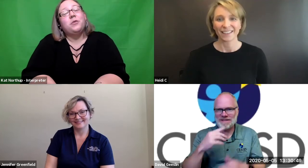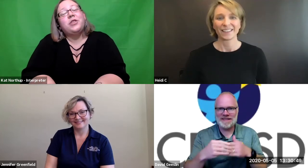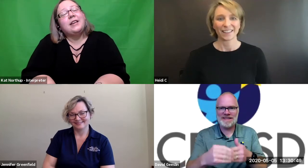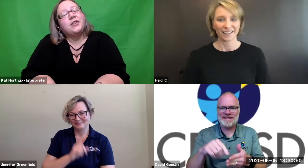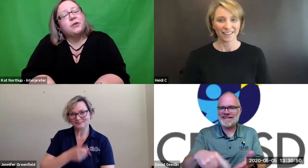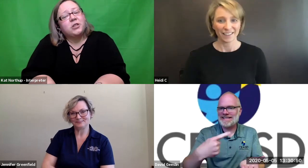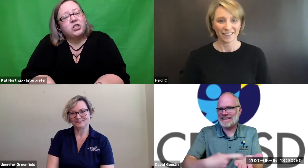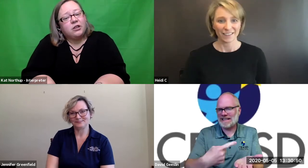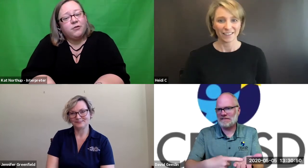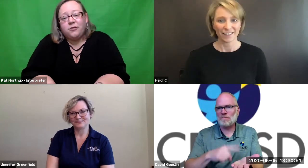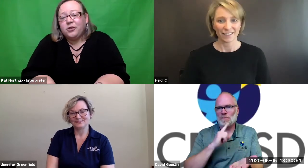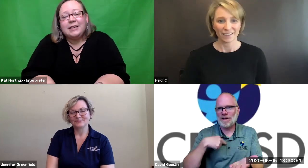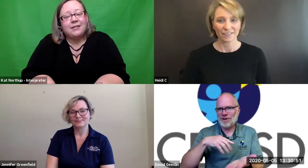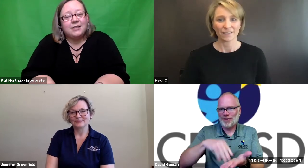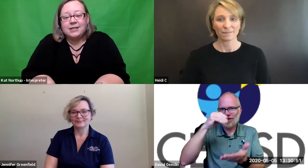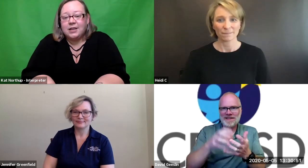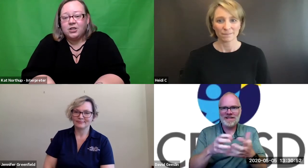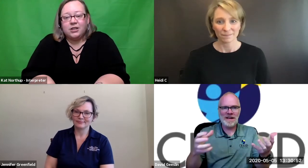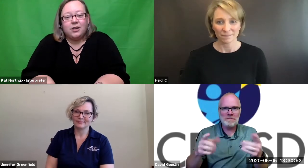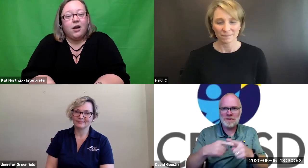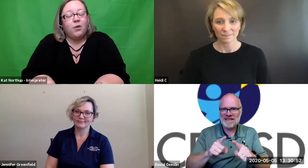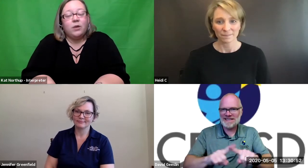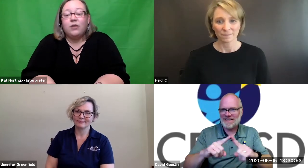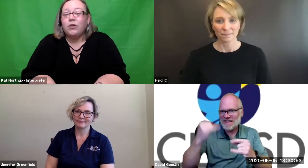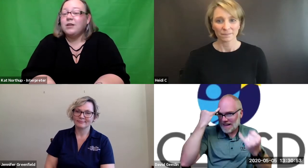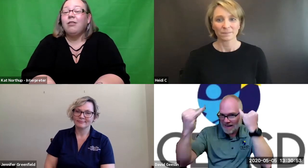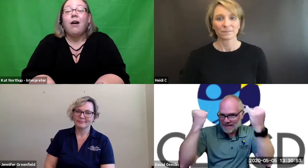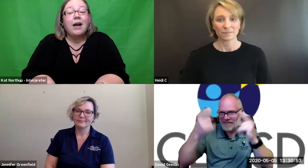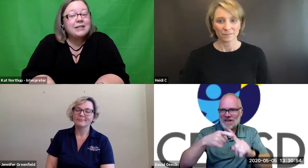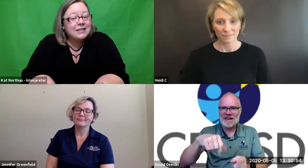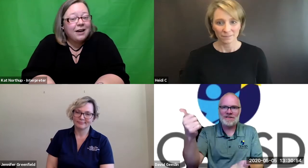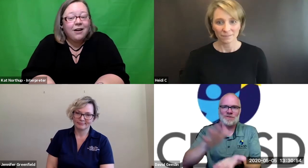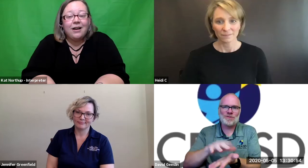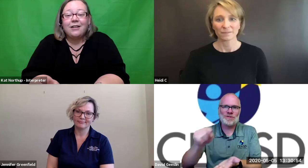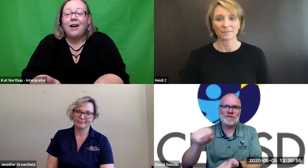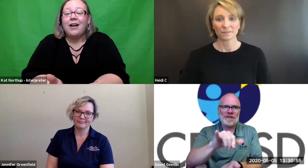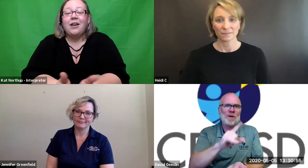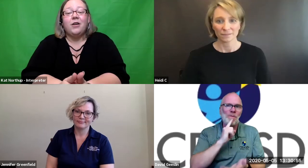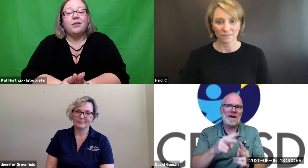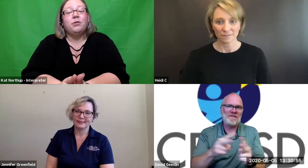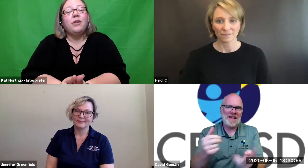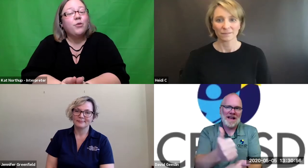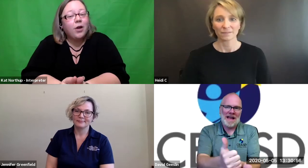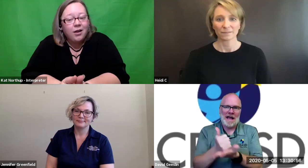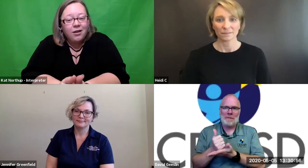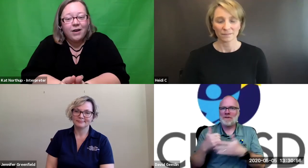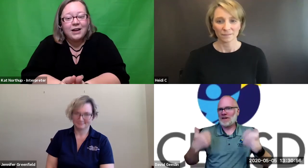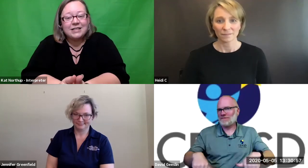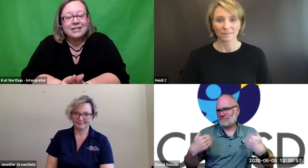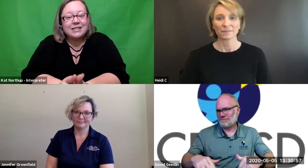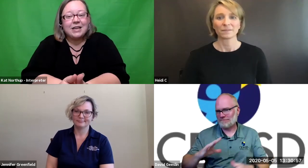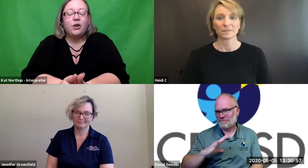All right. Well, thank you so much, Jennifer, for leading this discussion. We learned a lot, got a plethora